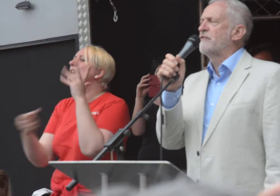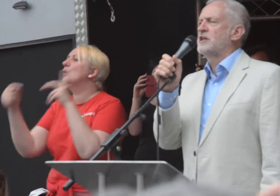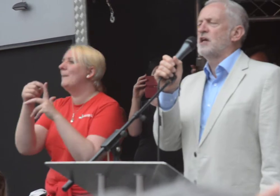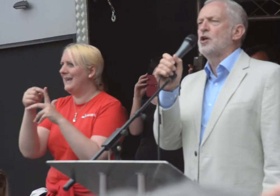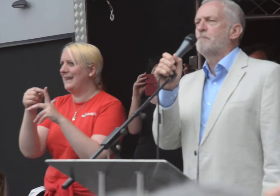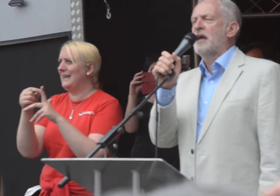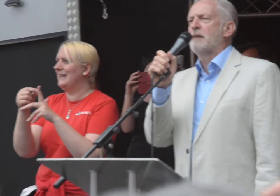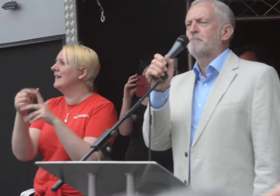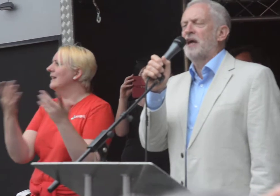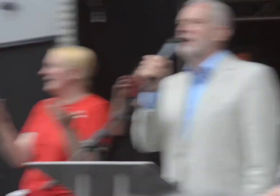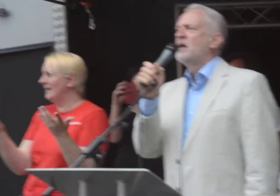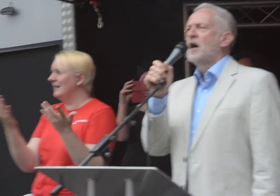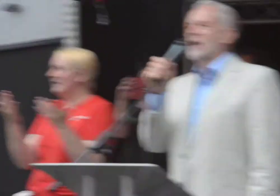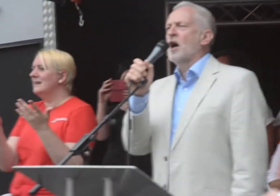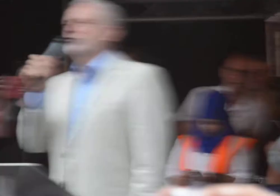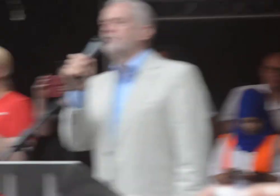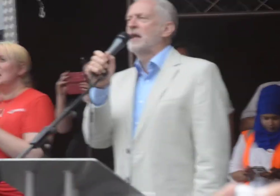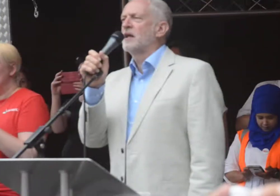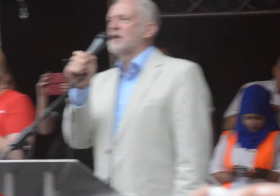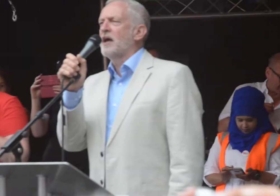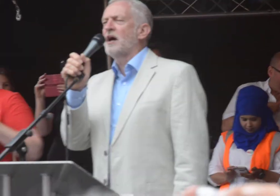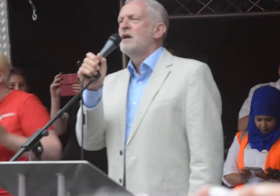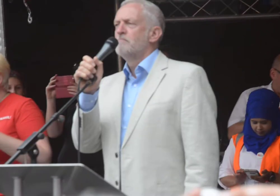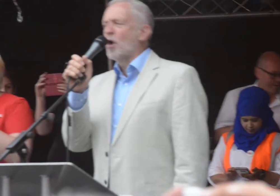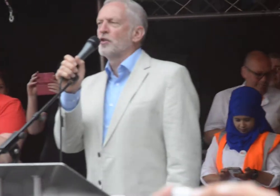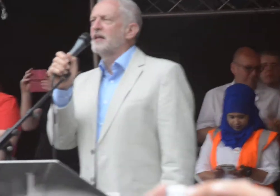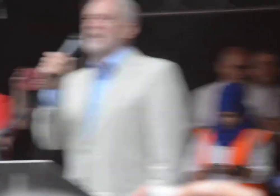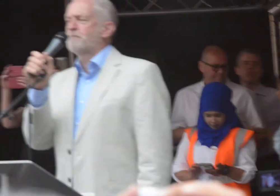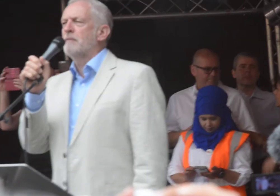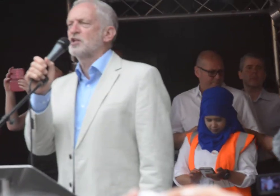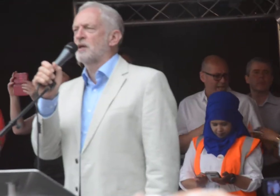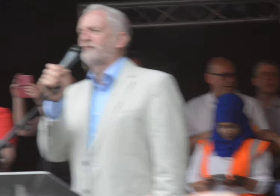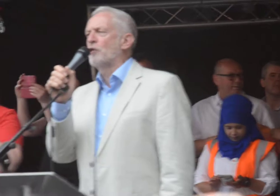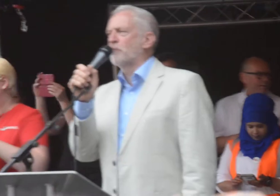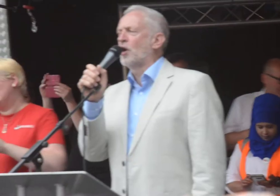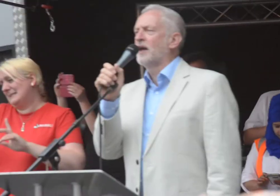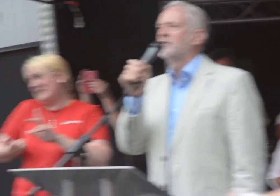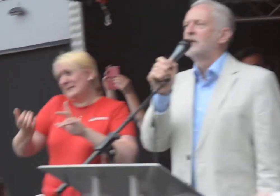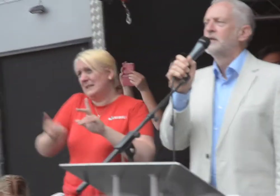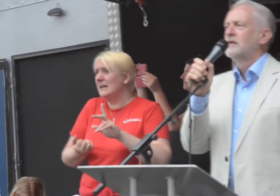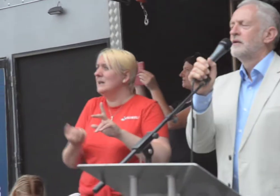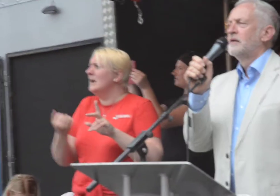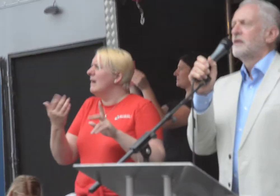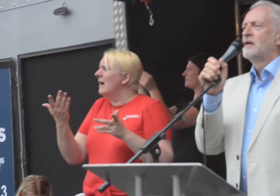values every DUP MP at 100 million a year, more than any Premiership footballer,